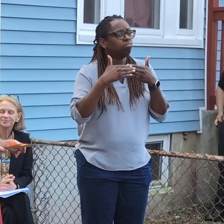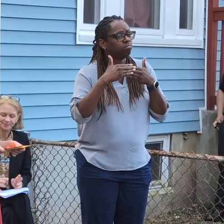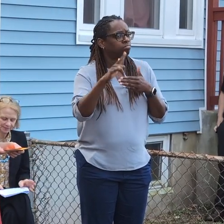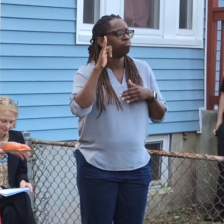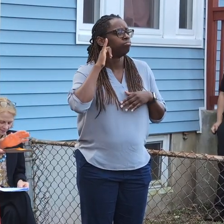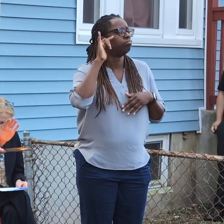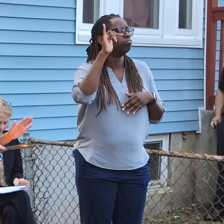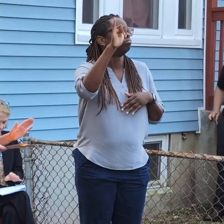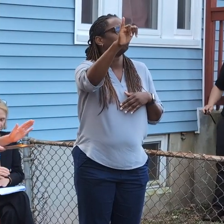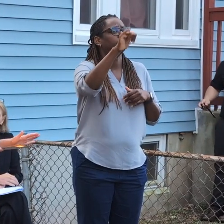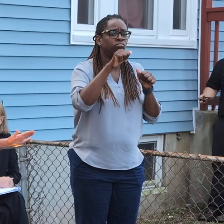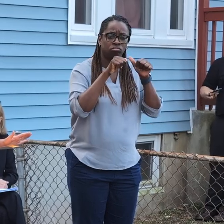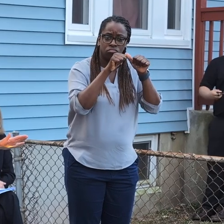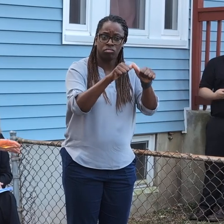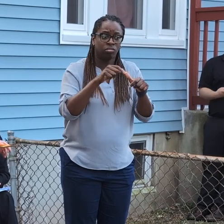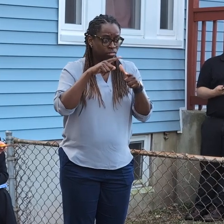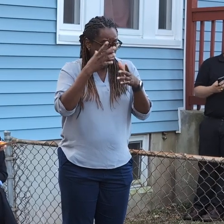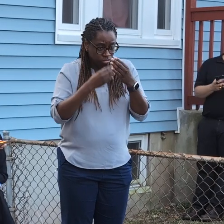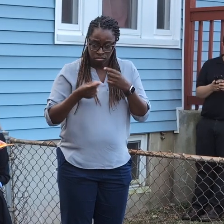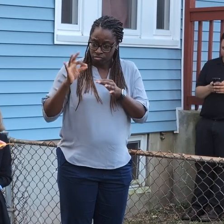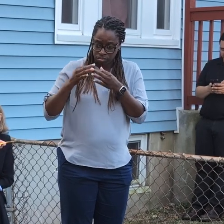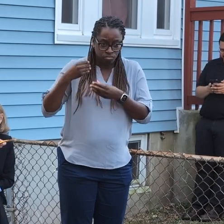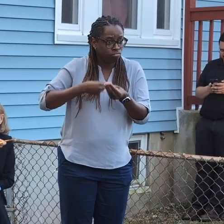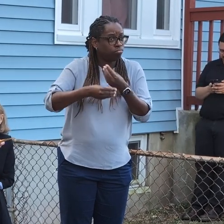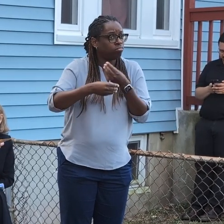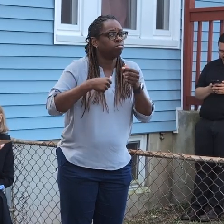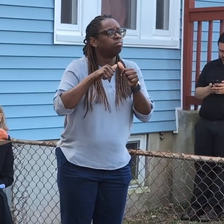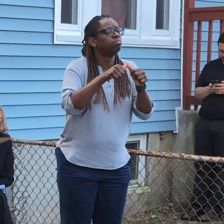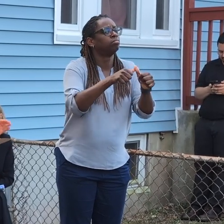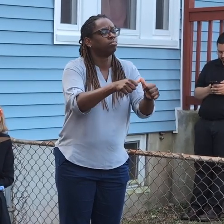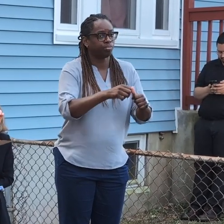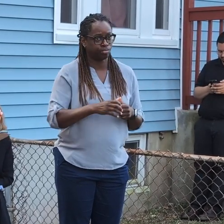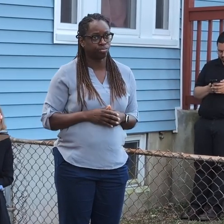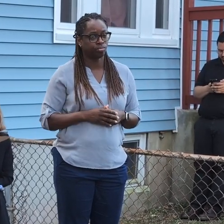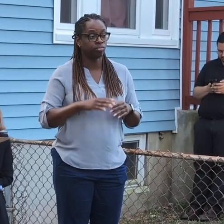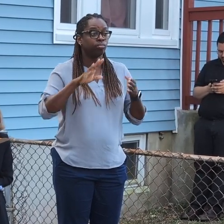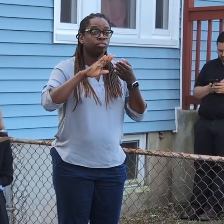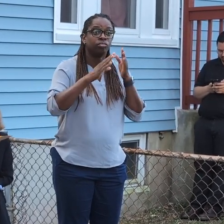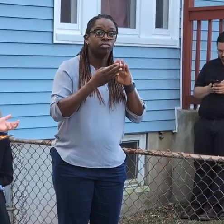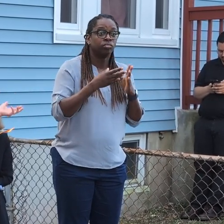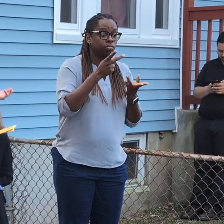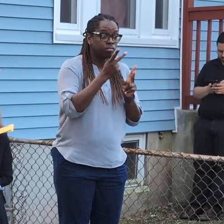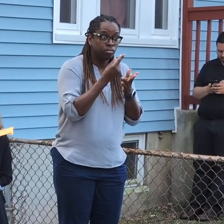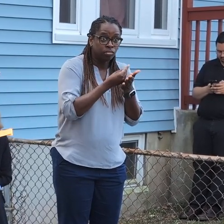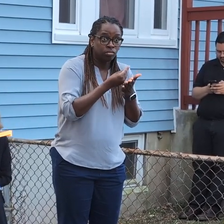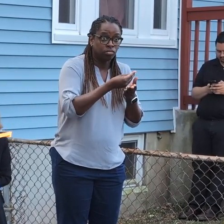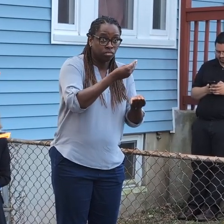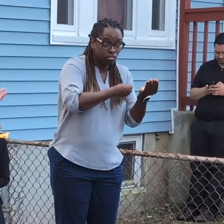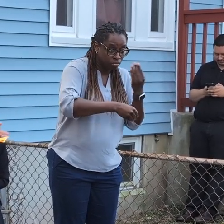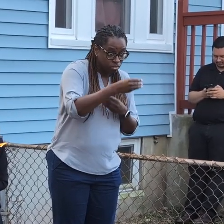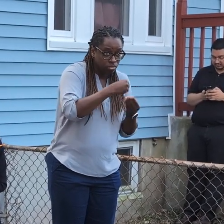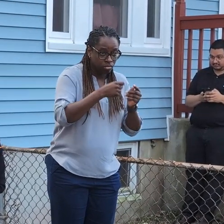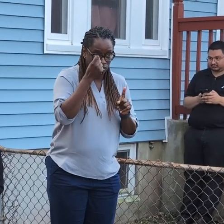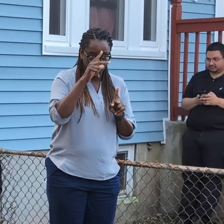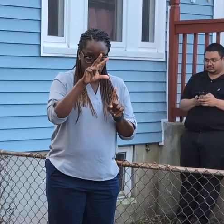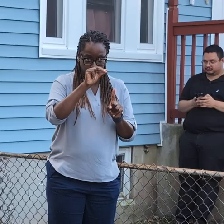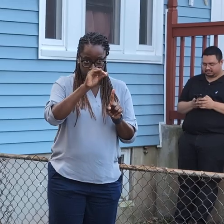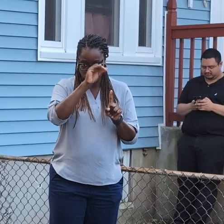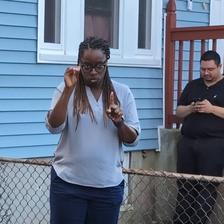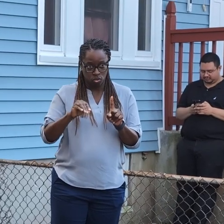in our community spends more than 30% of their incomes on housing. That's really important. And this building, this is a